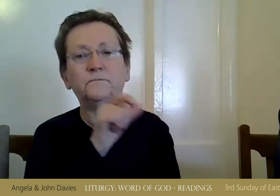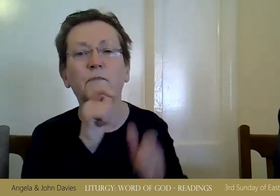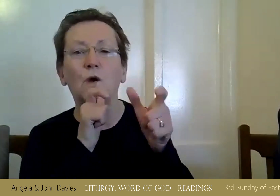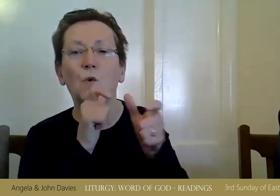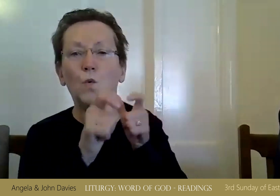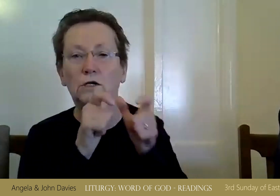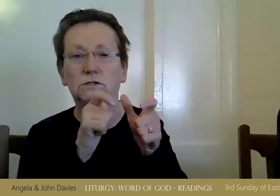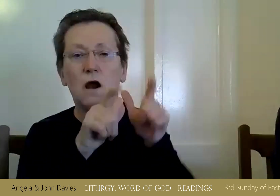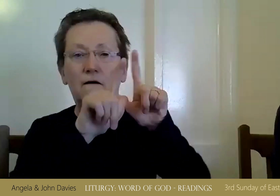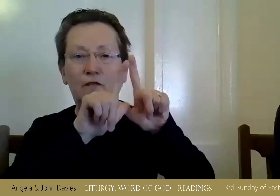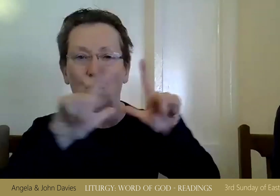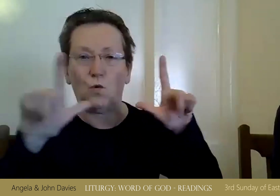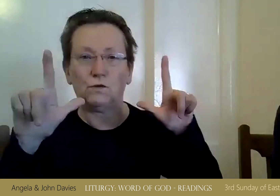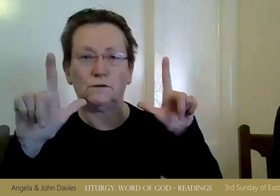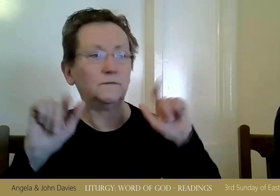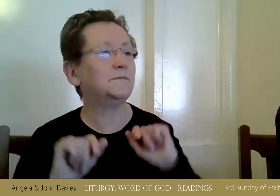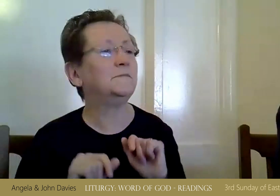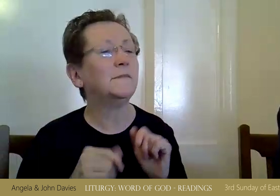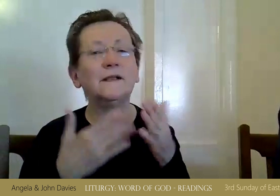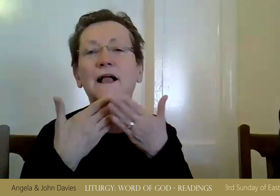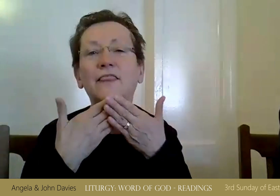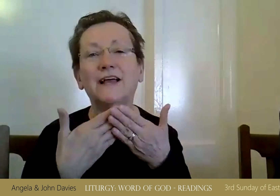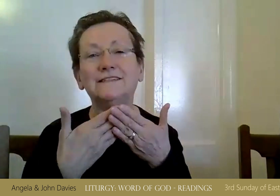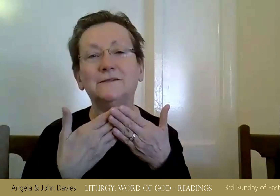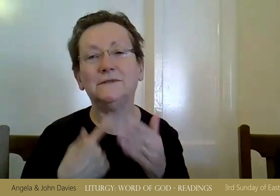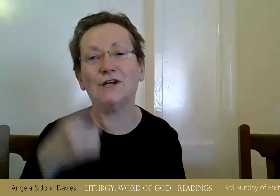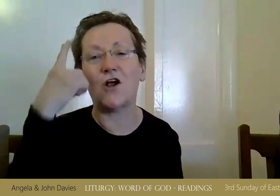This is the word of the Lord. Thanks be to God.